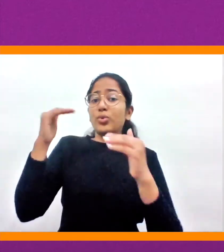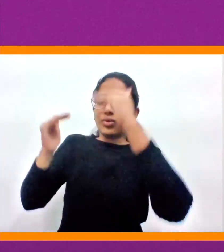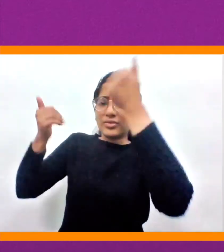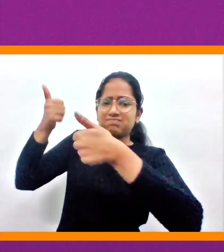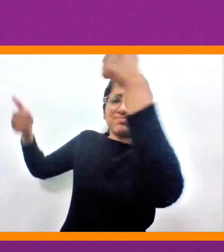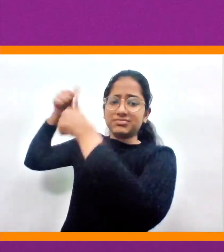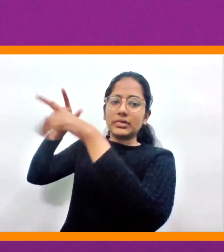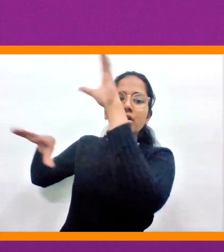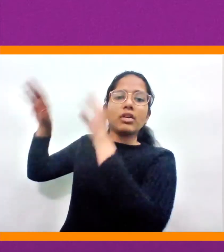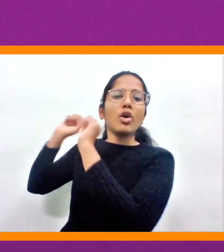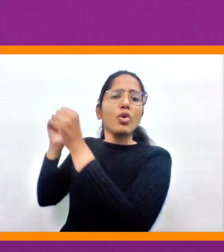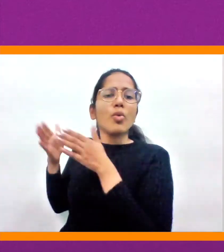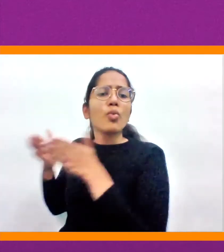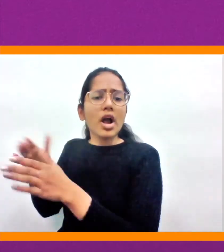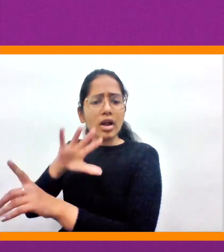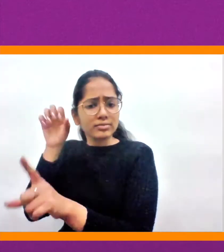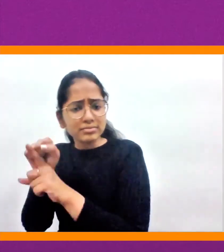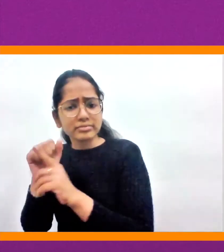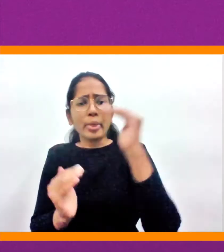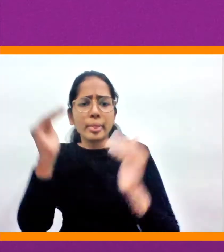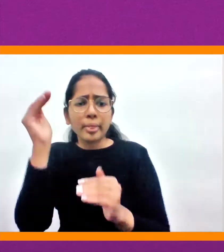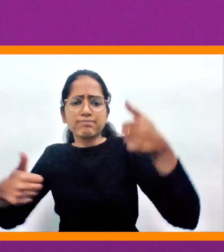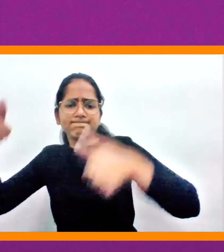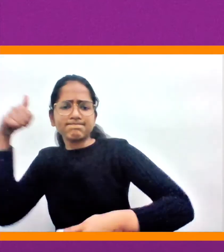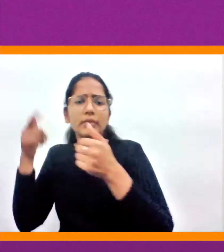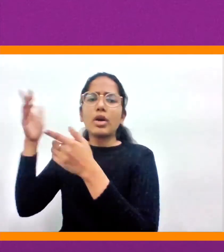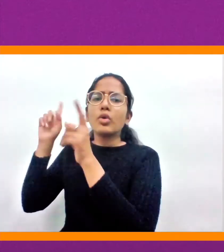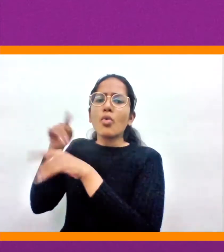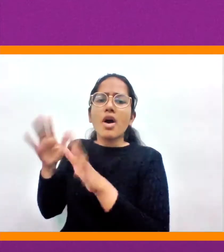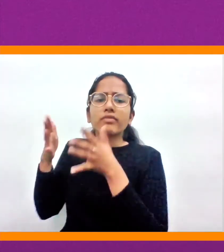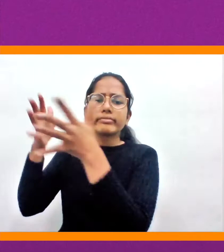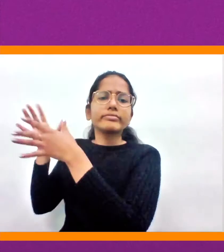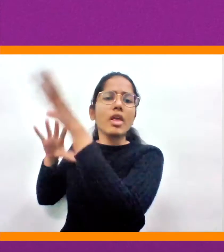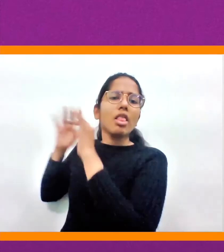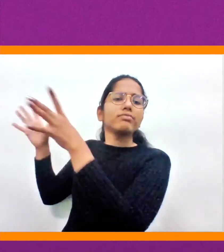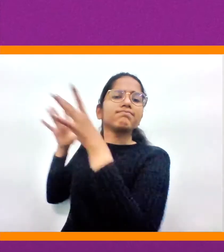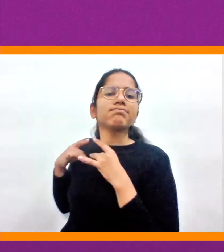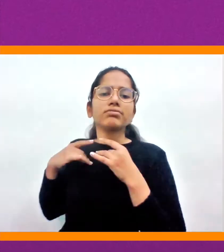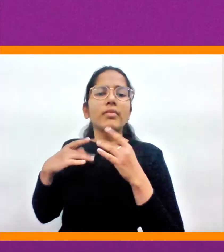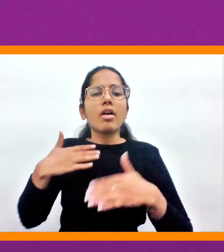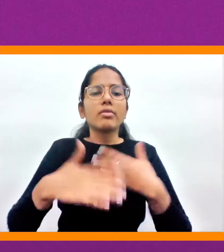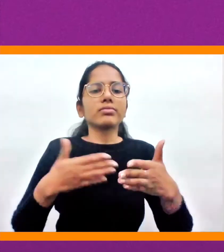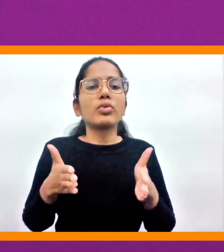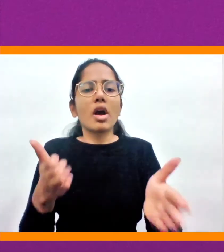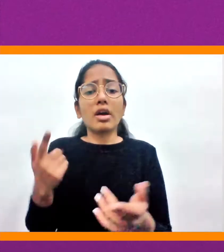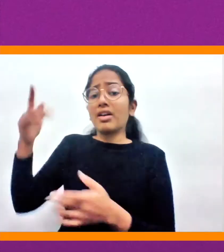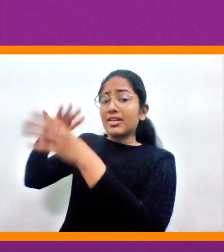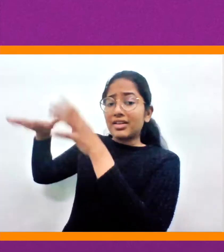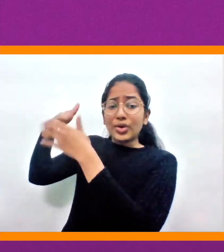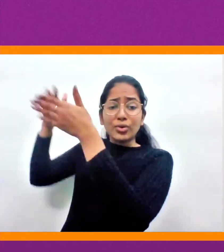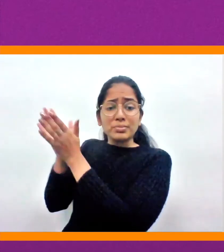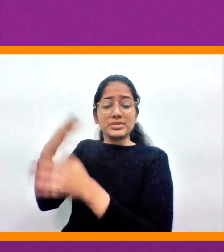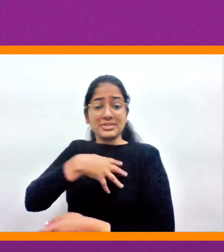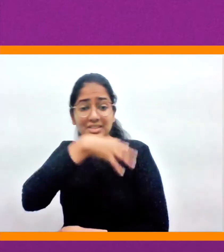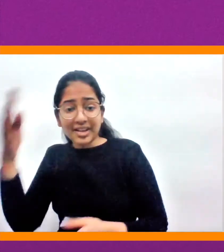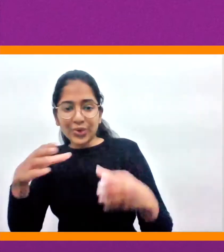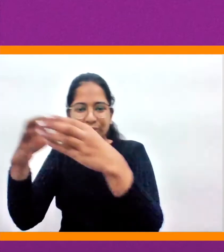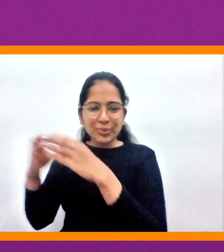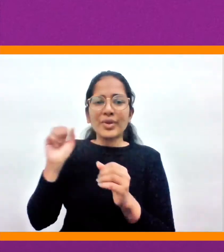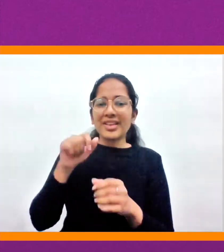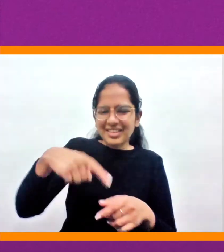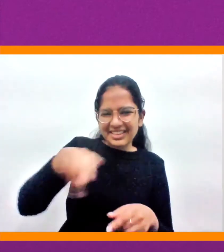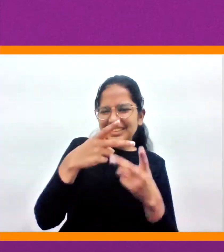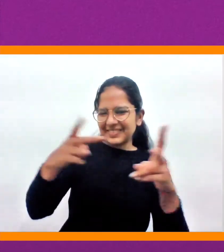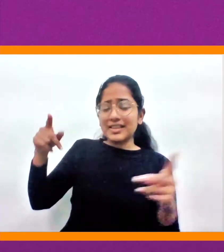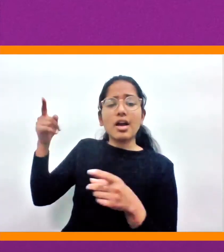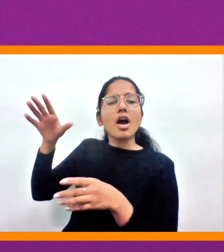fairly new, and we've only just begun to discuss it. But that doesn't mean we can't learn to practice it. To deepen our understanding